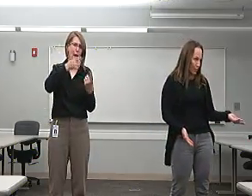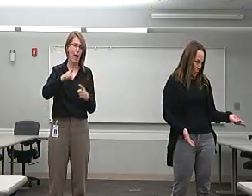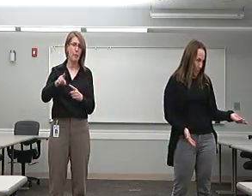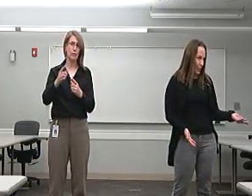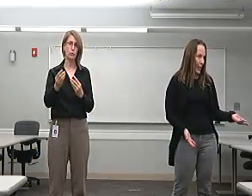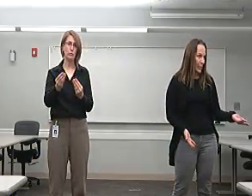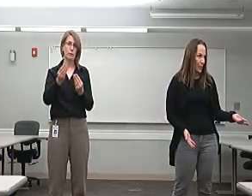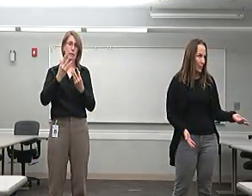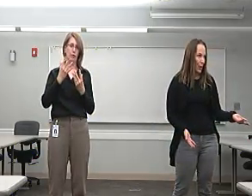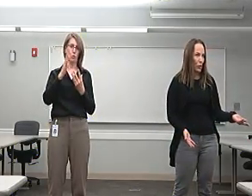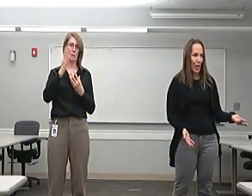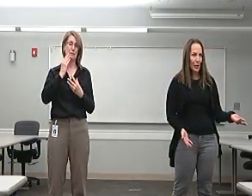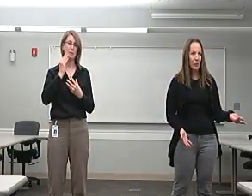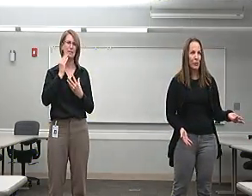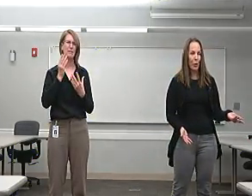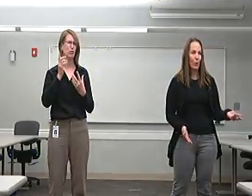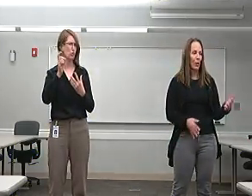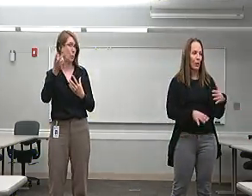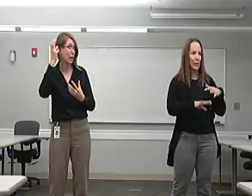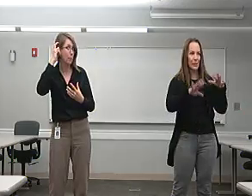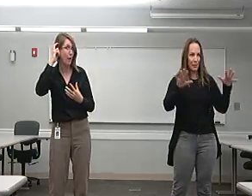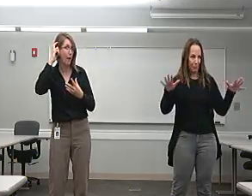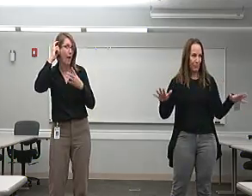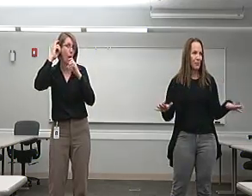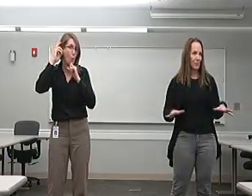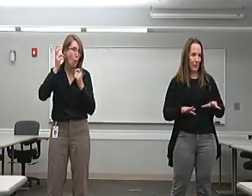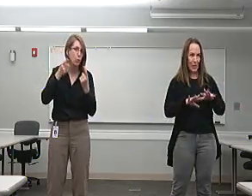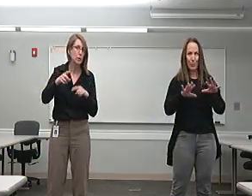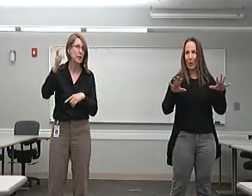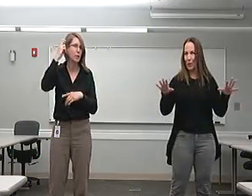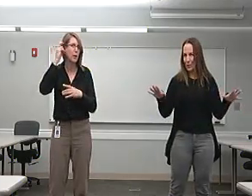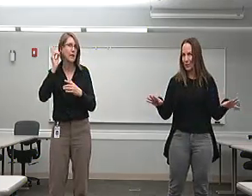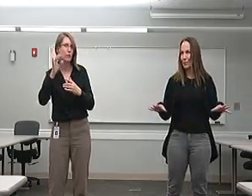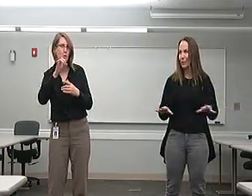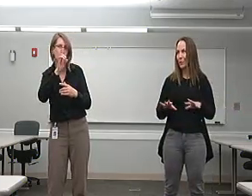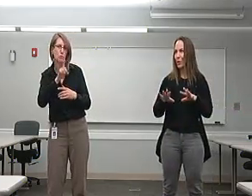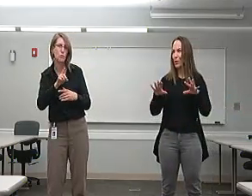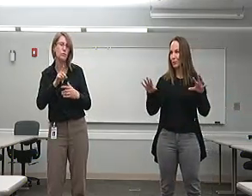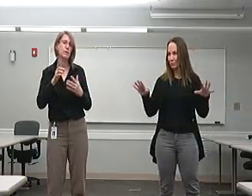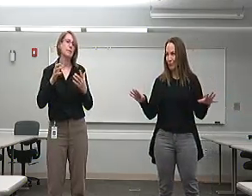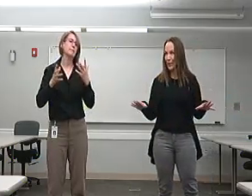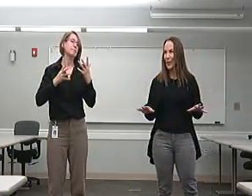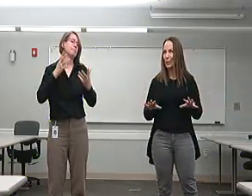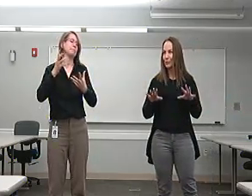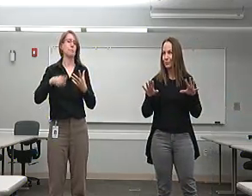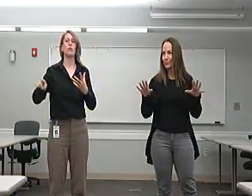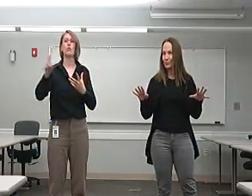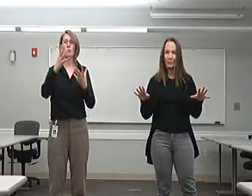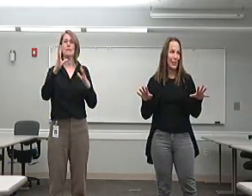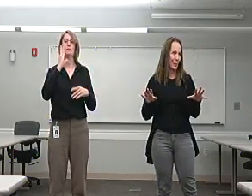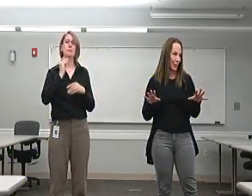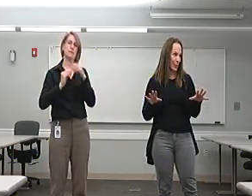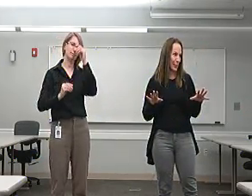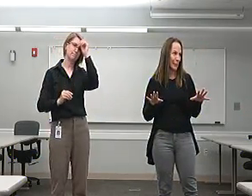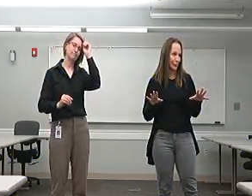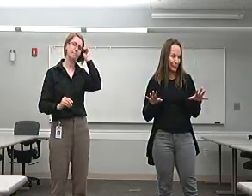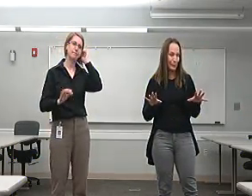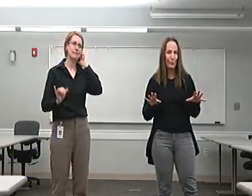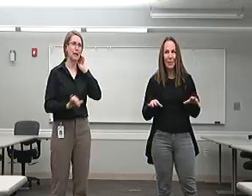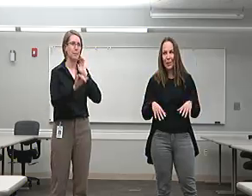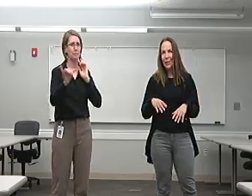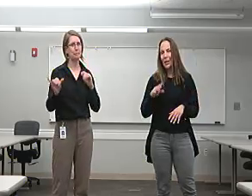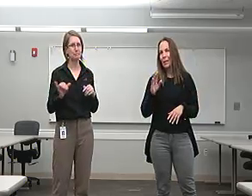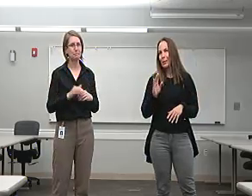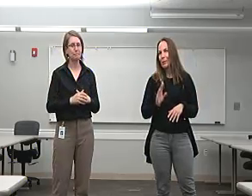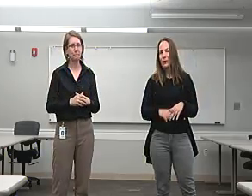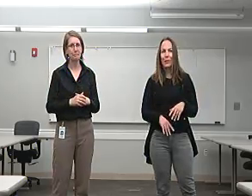our child? So are these, as parents, you've all been there, experienced it,